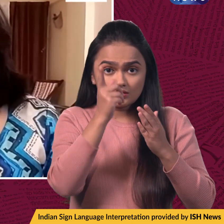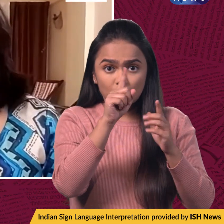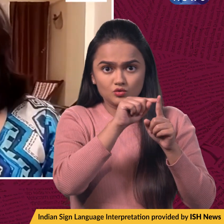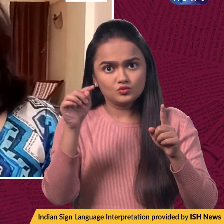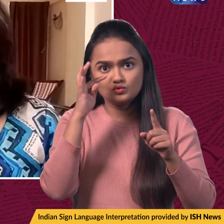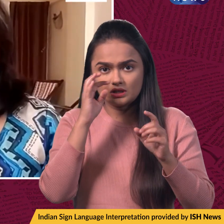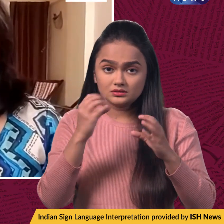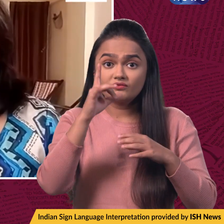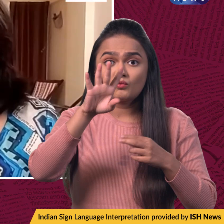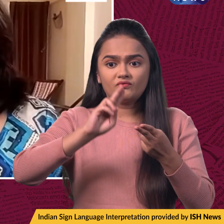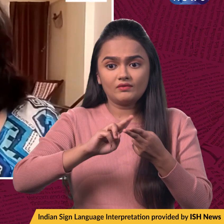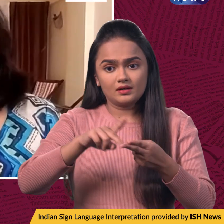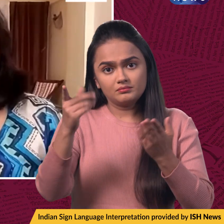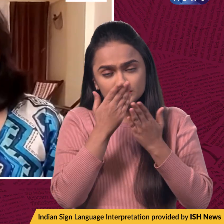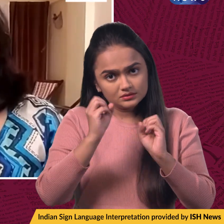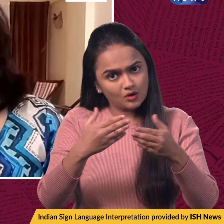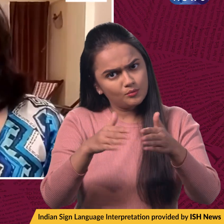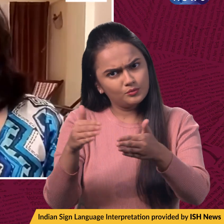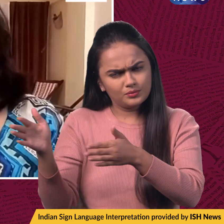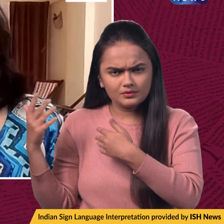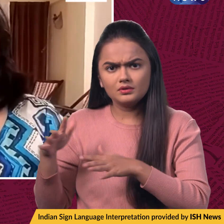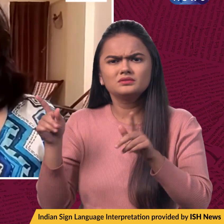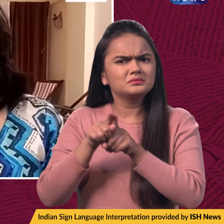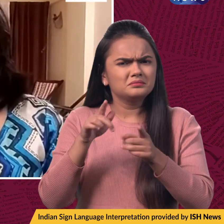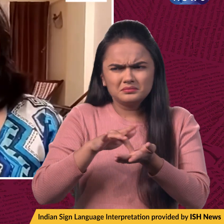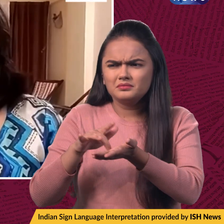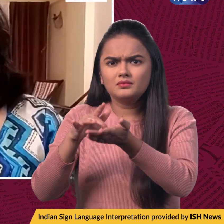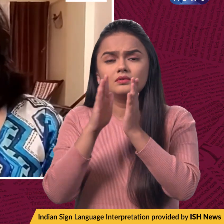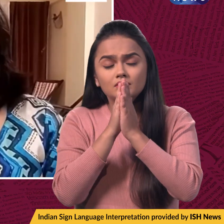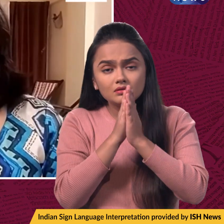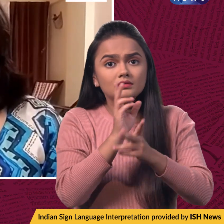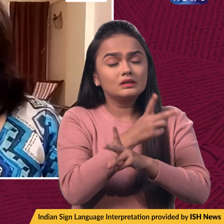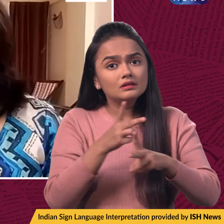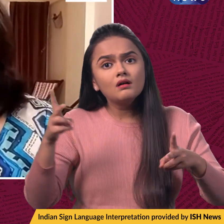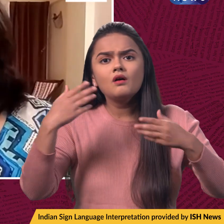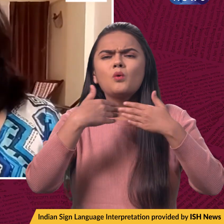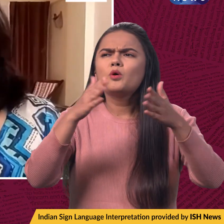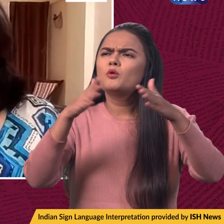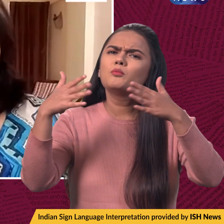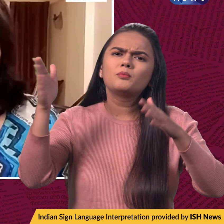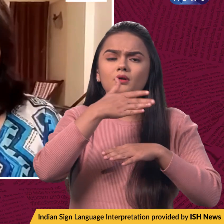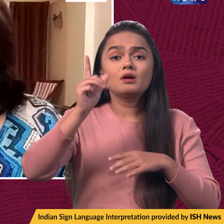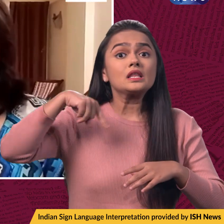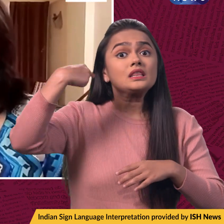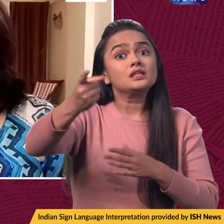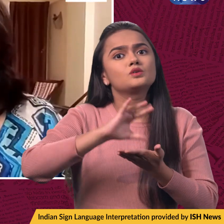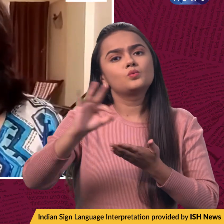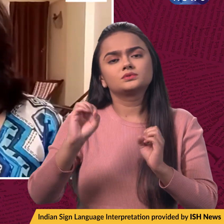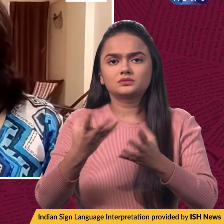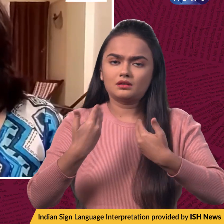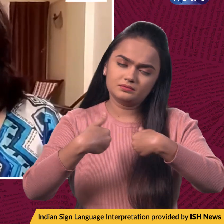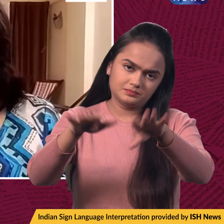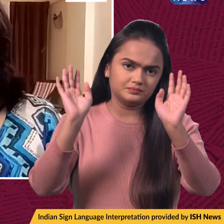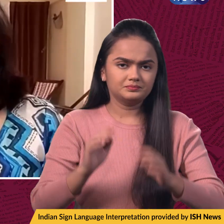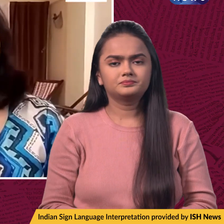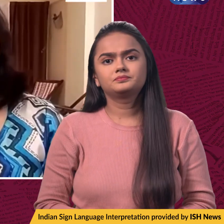functional from the 14th of February. Similarly, all the places of worship will be open for devotees from next week